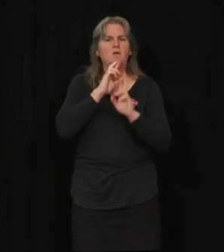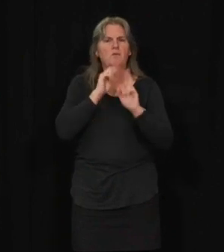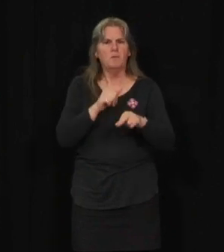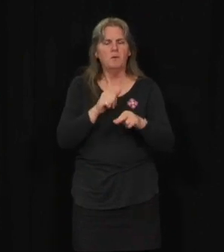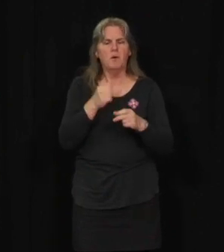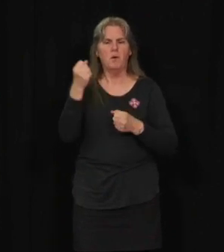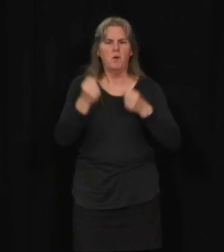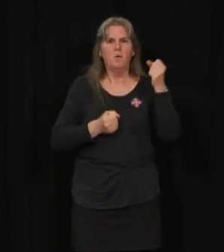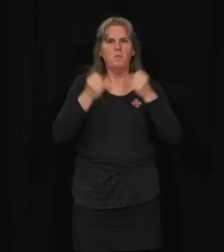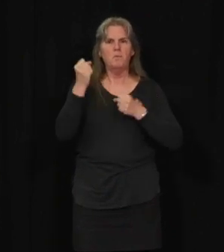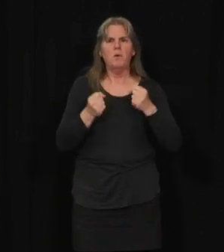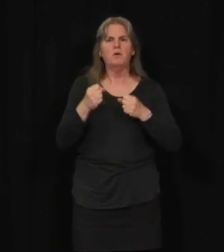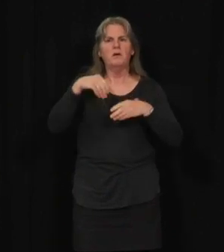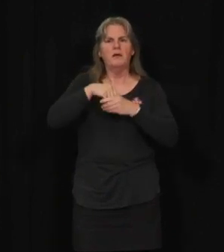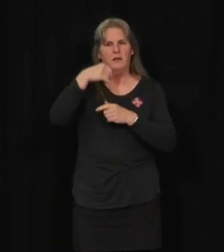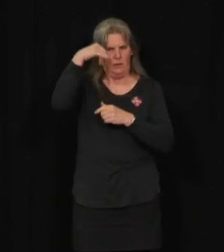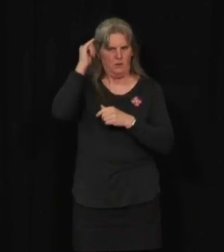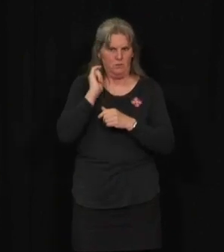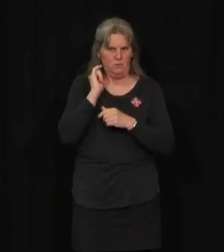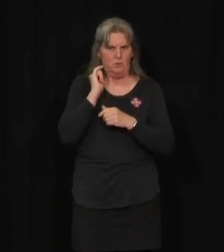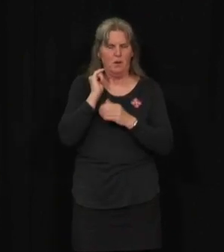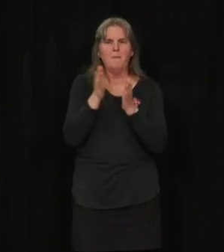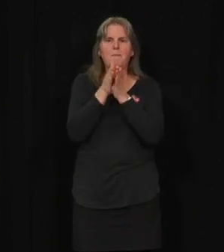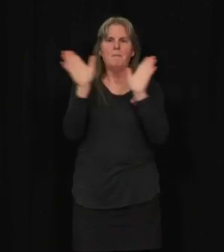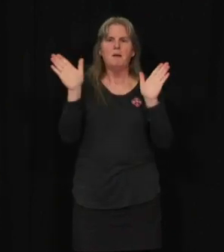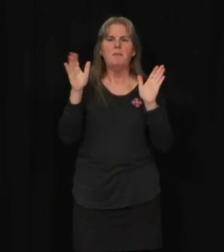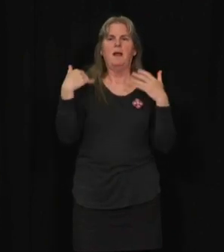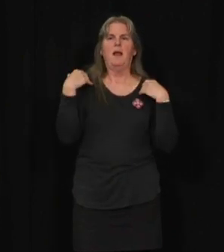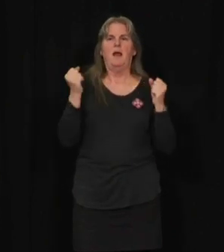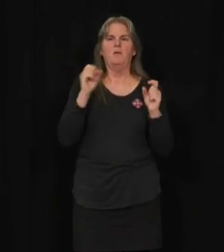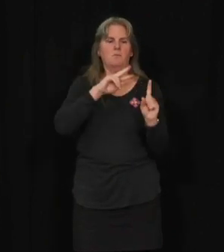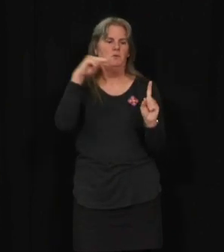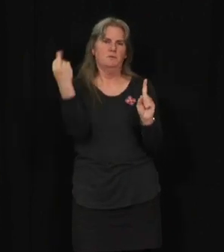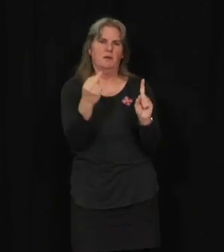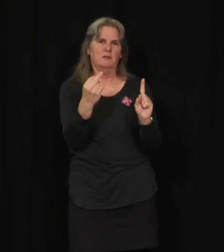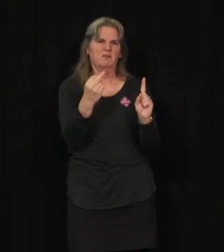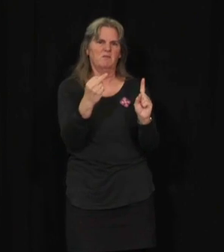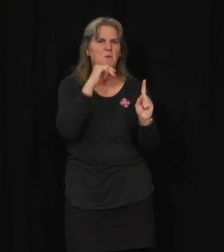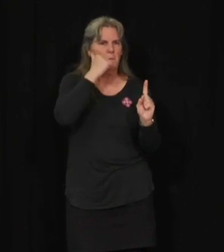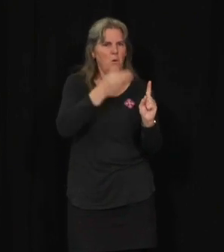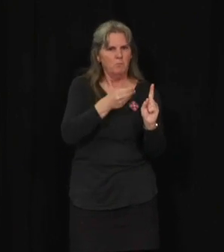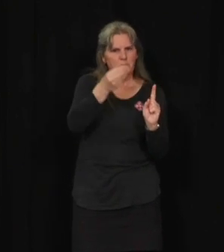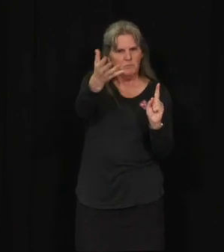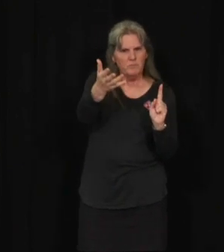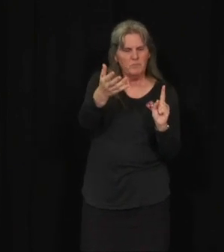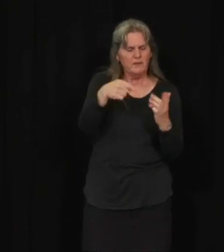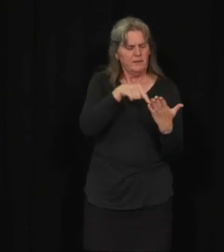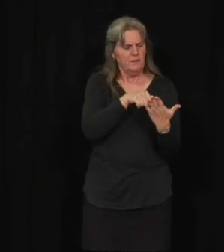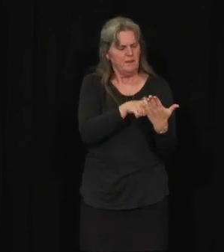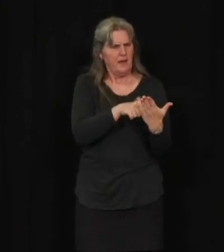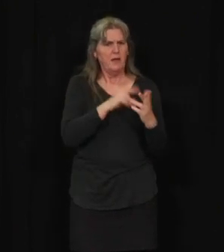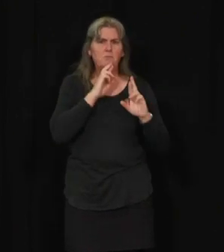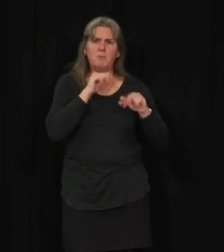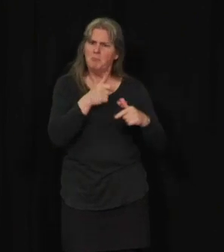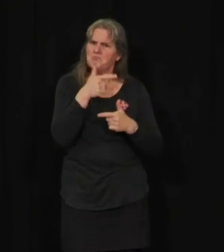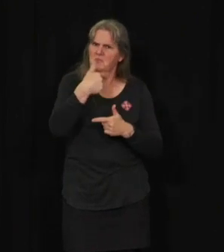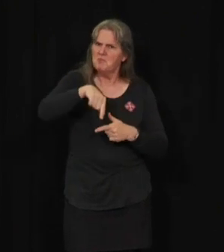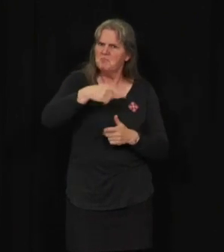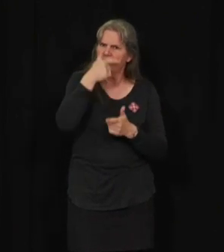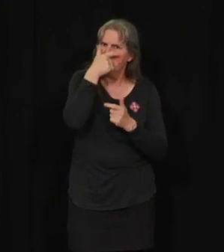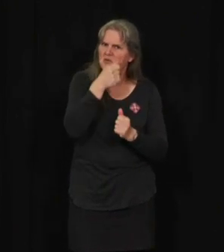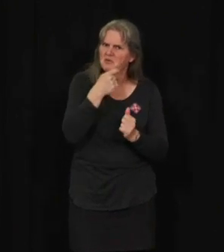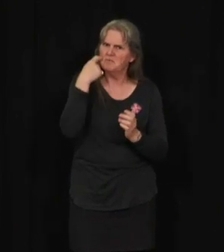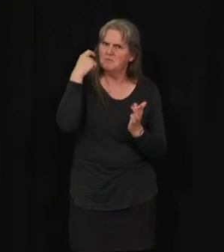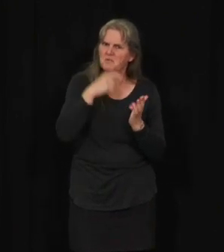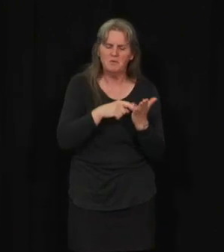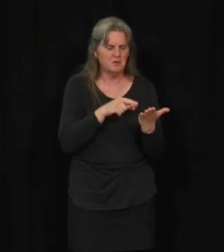Motor Vehicles in Yukon, a Public Health Perspective. There are findings in this report which I think you'll find interesting.